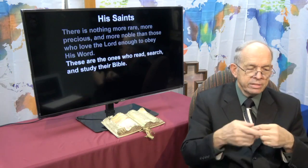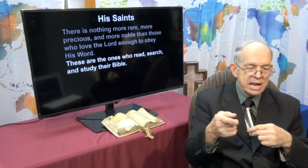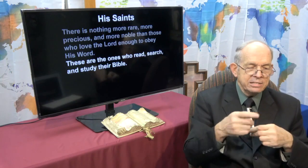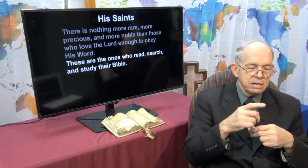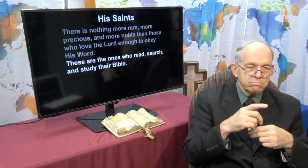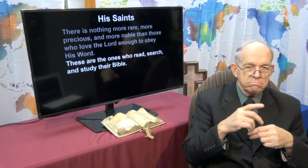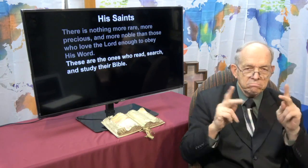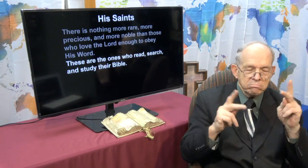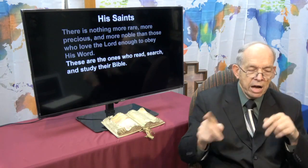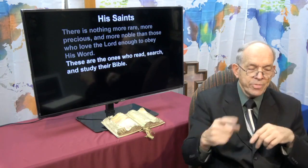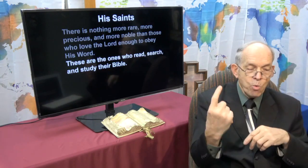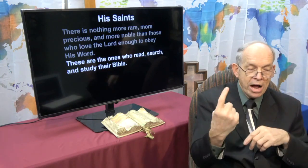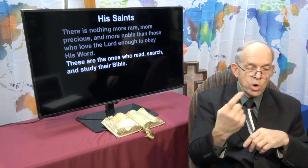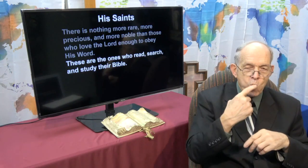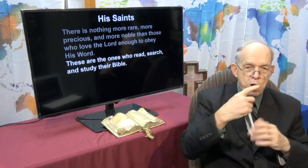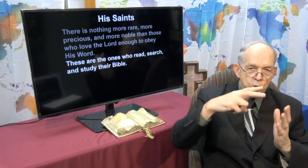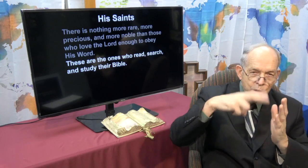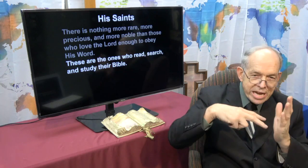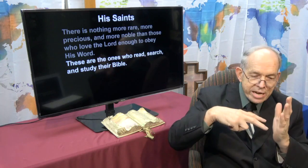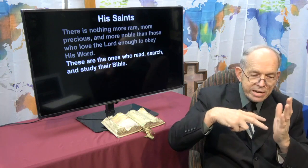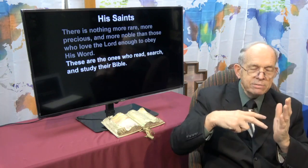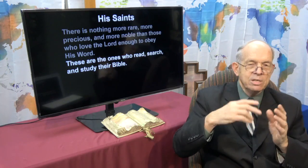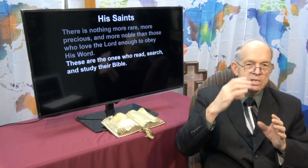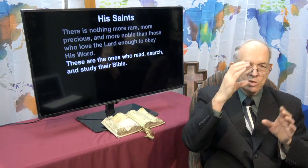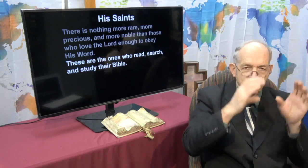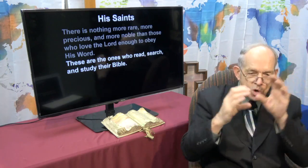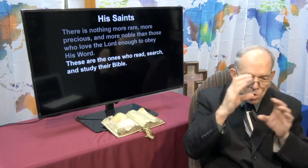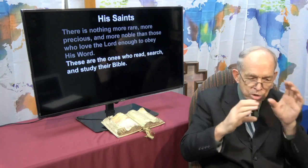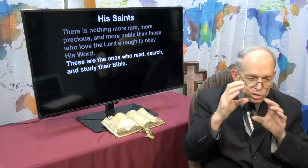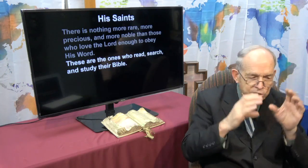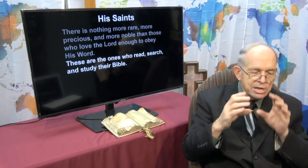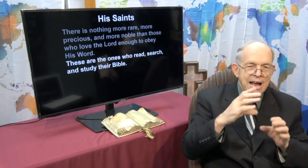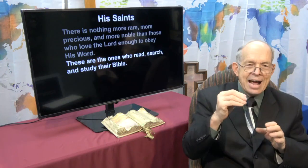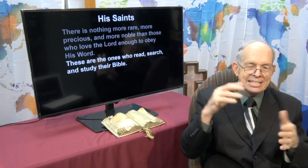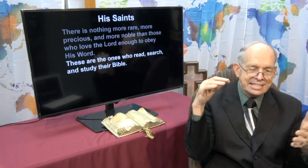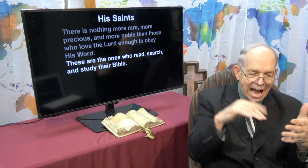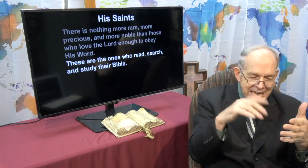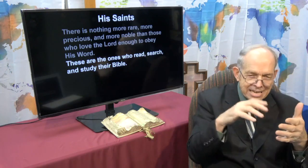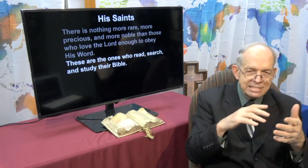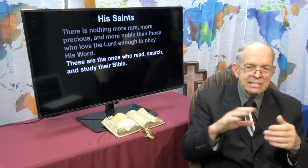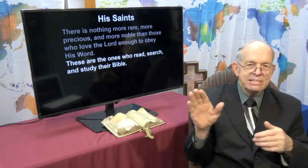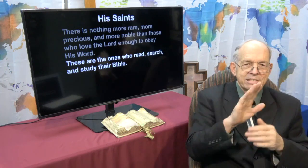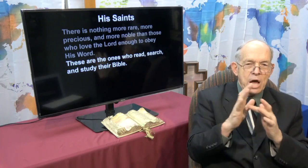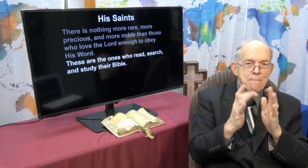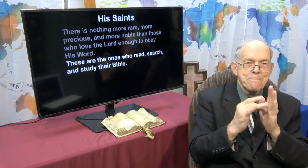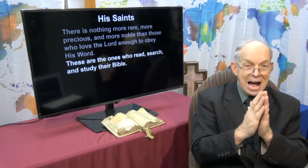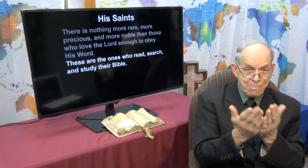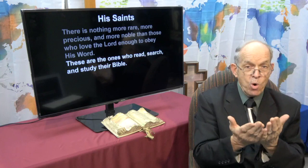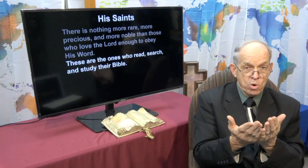These are the ones who read, choose, and study the Bible.